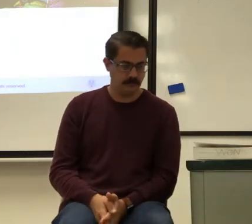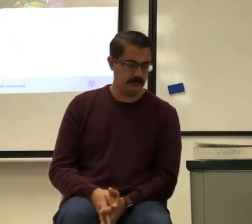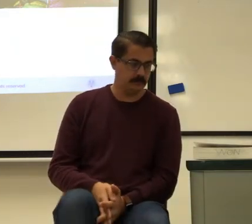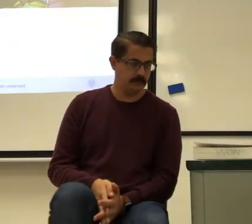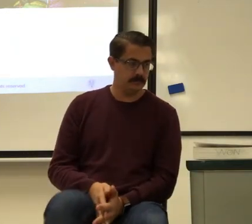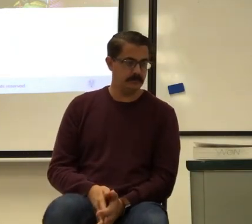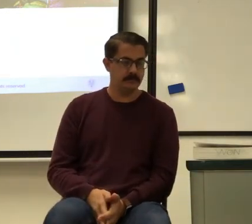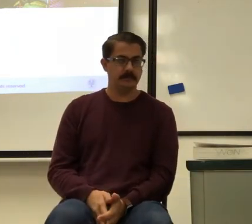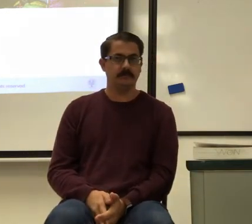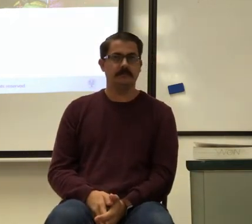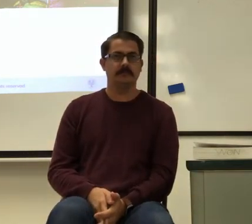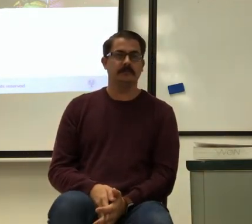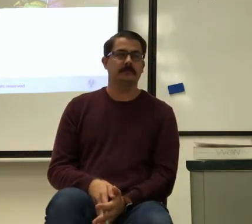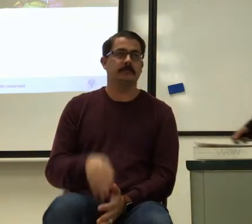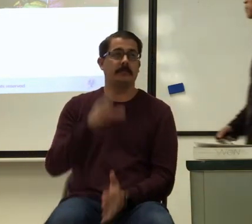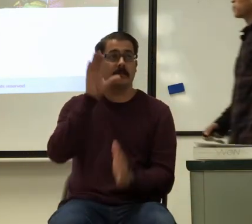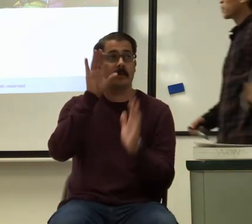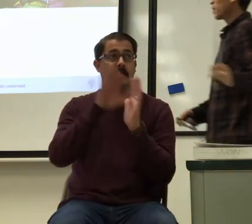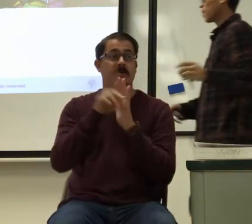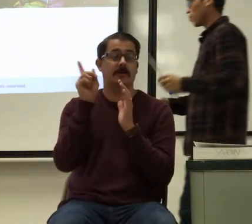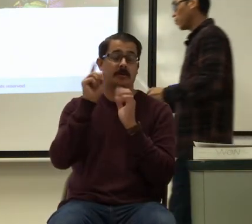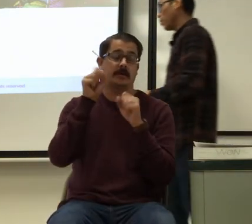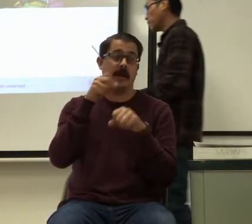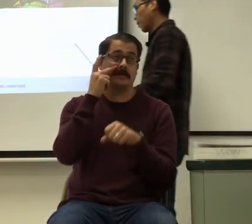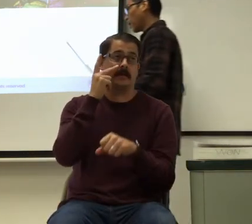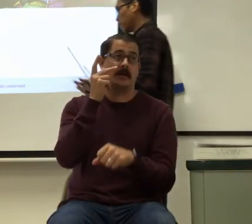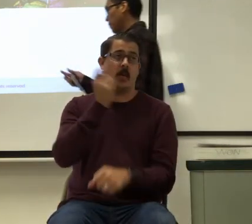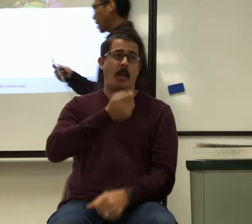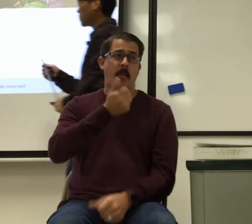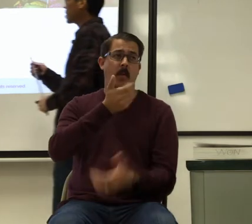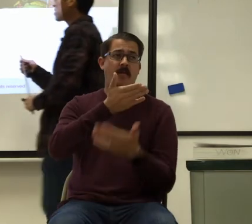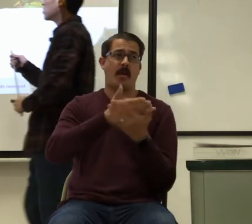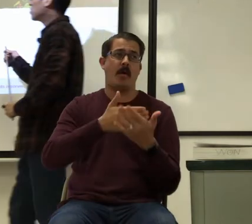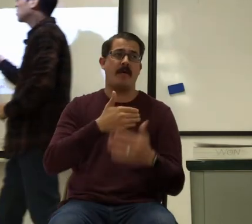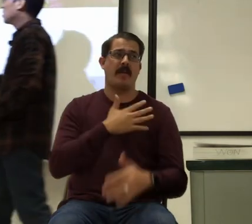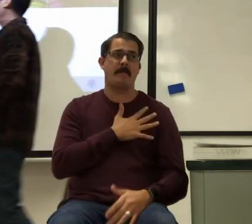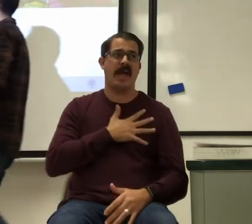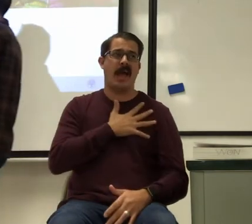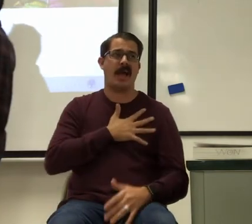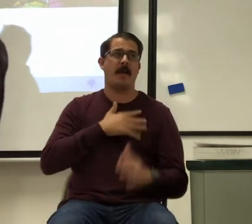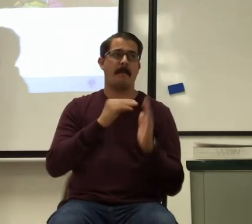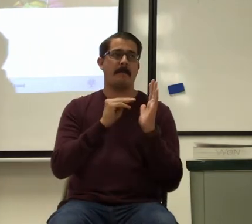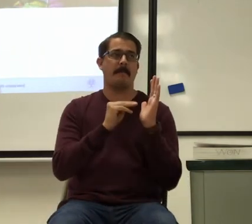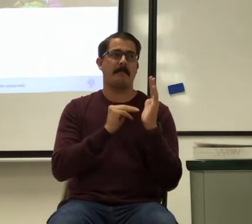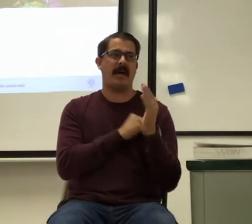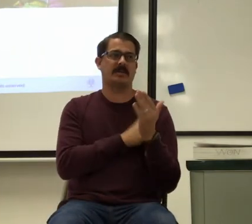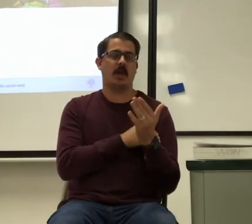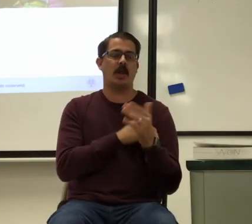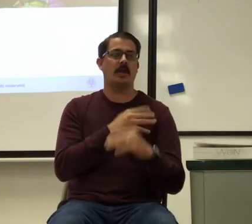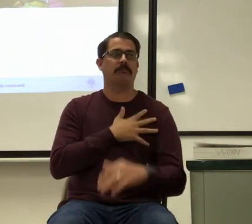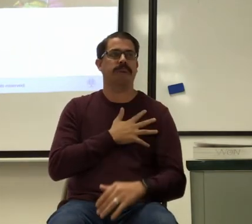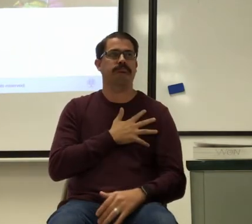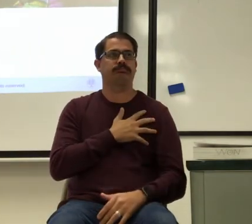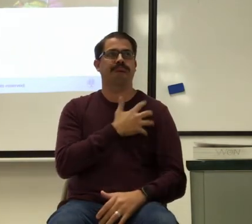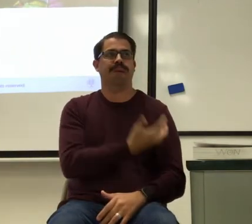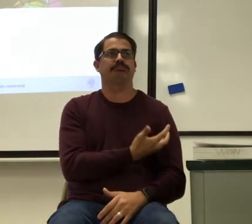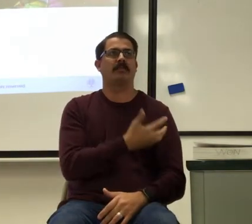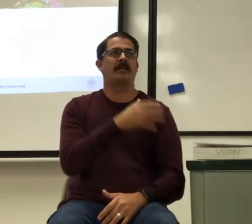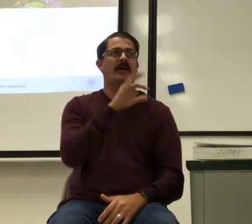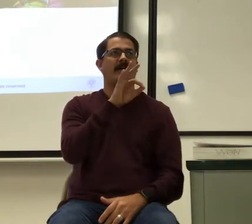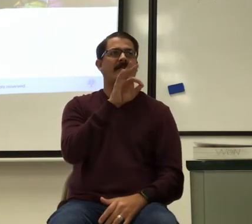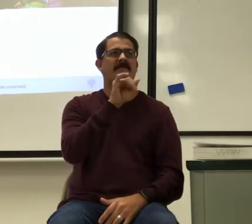But what you can see on the picture on the left, they removed a part of the pec muscle, and there's this fascia